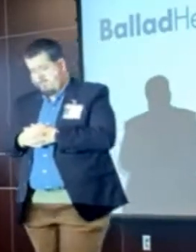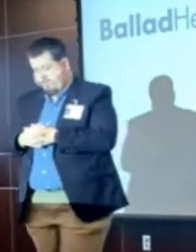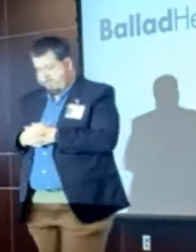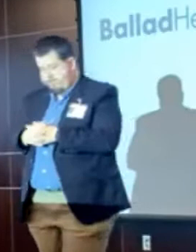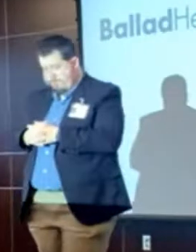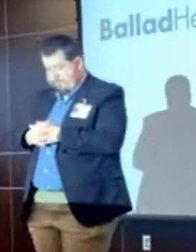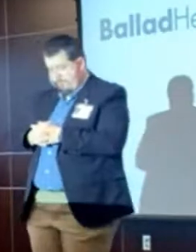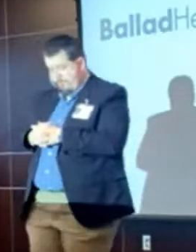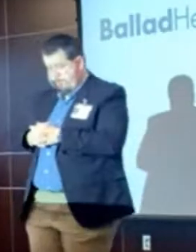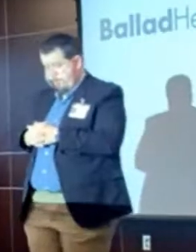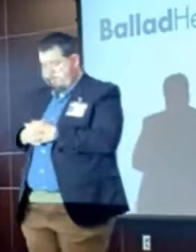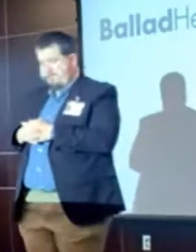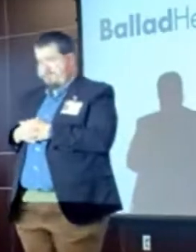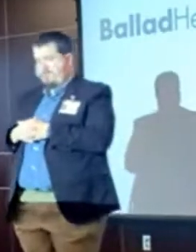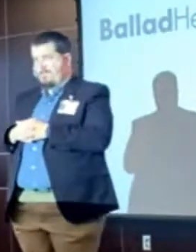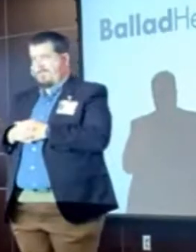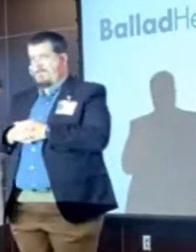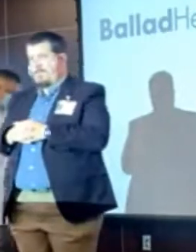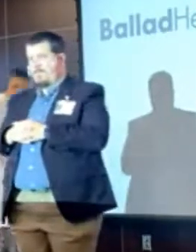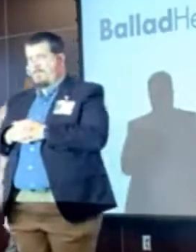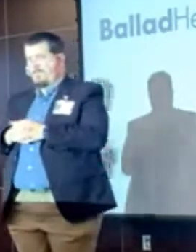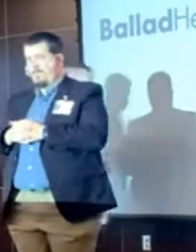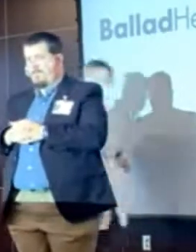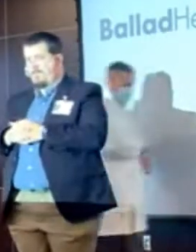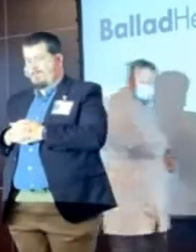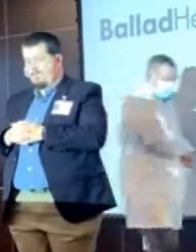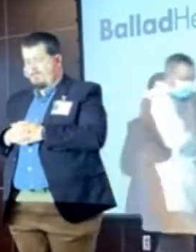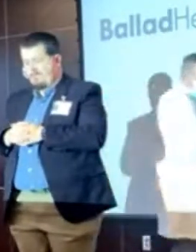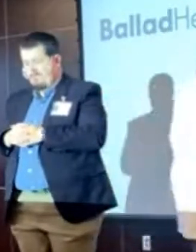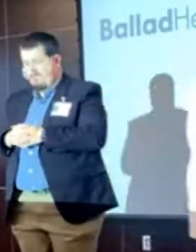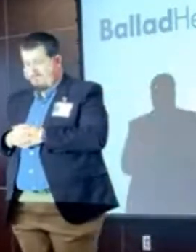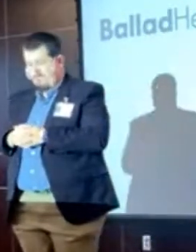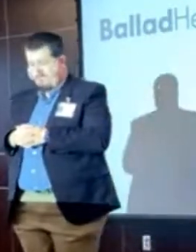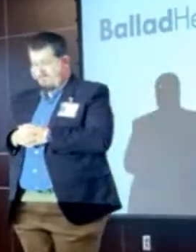Okay. I'll let Dr. Reynolds address that. Thank